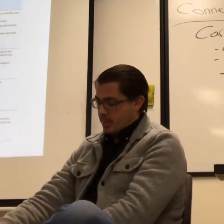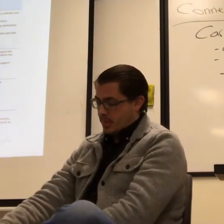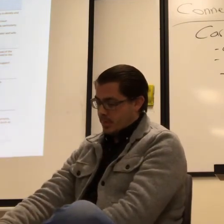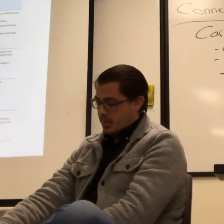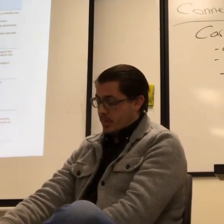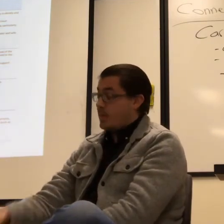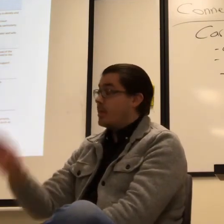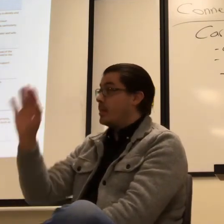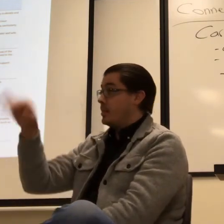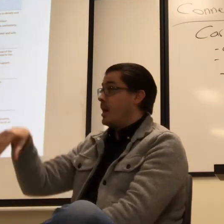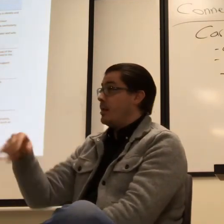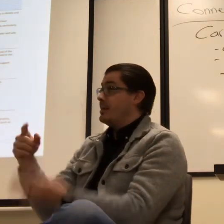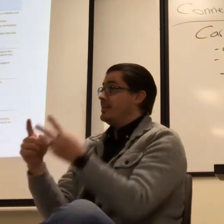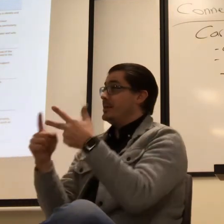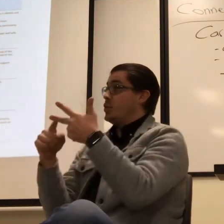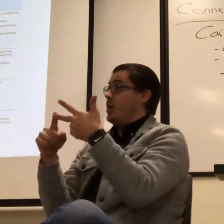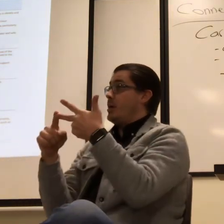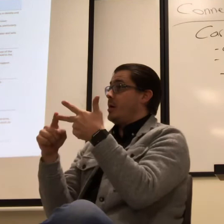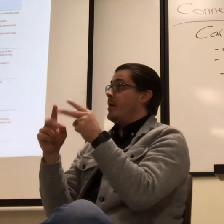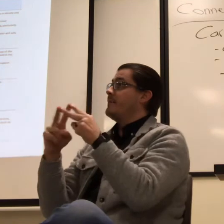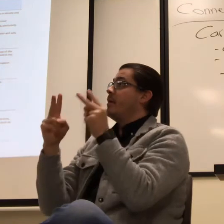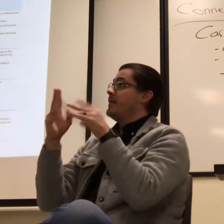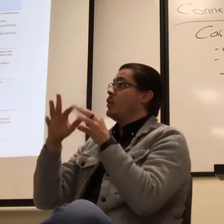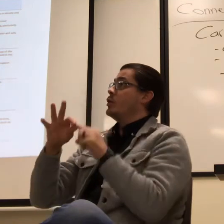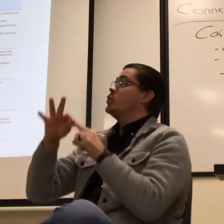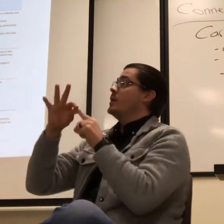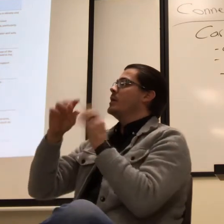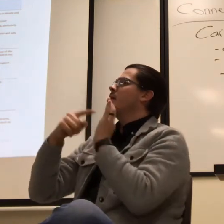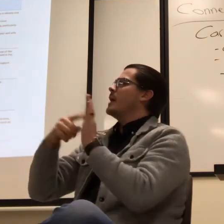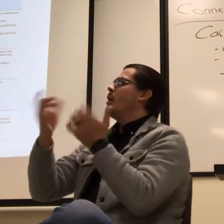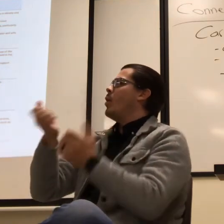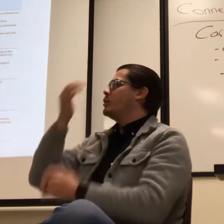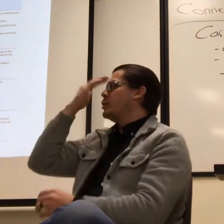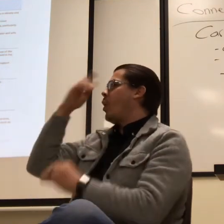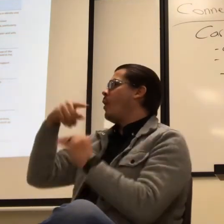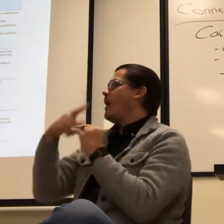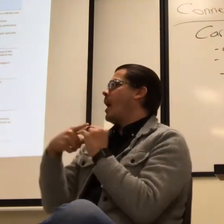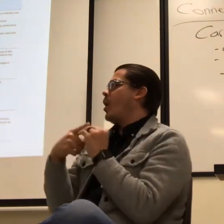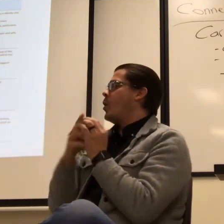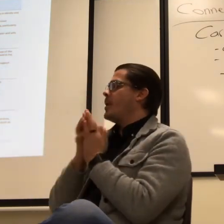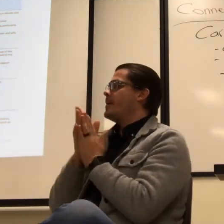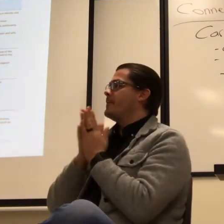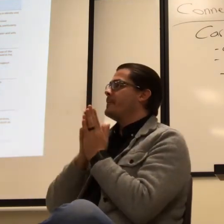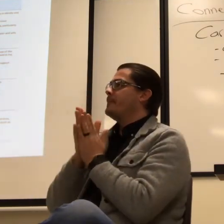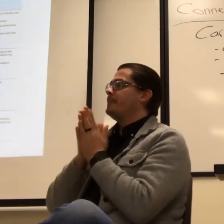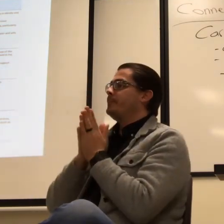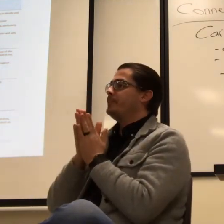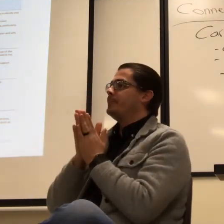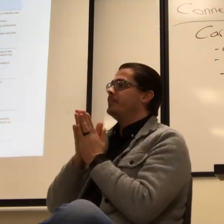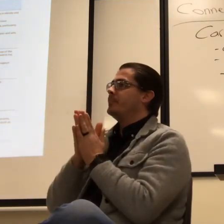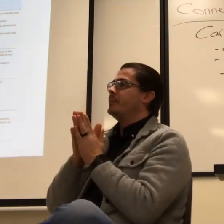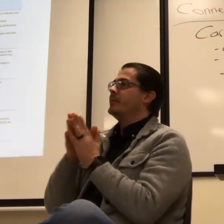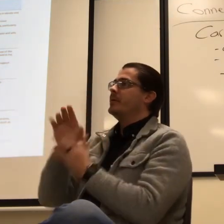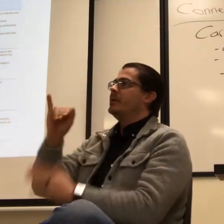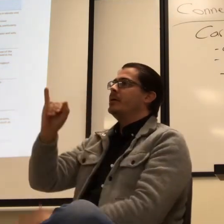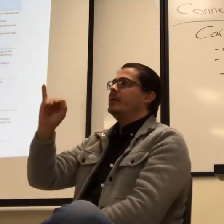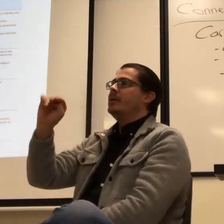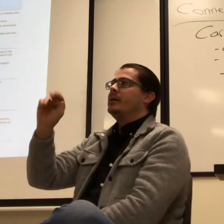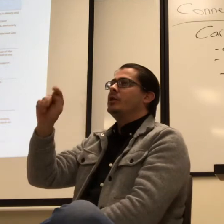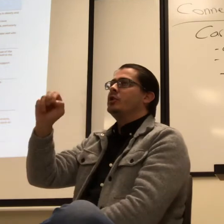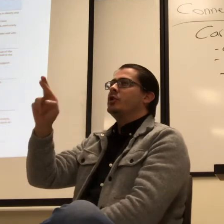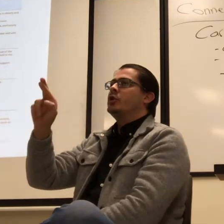that one's very unique. And the example I want you to know is in the intervertebral